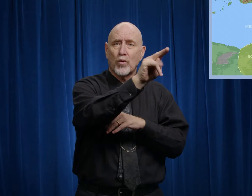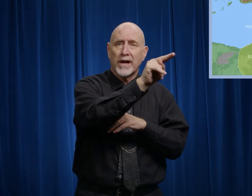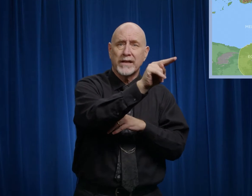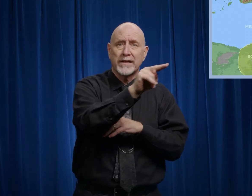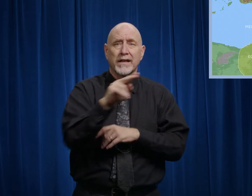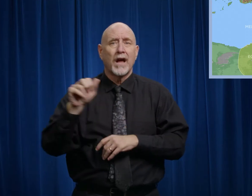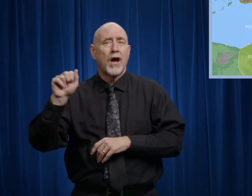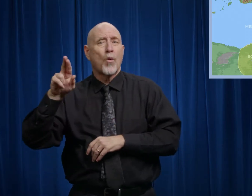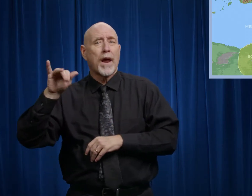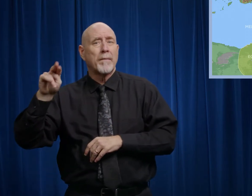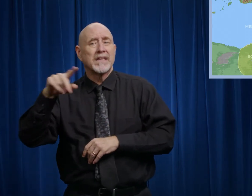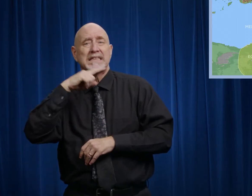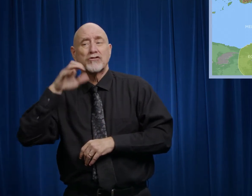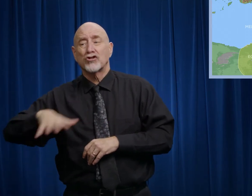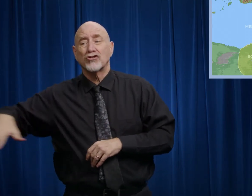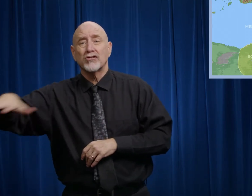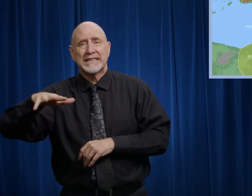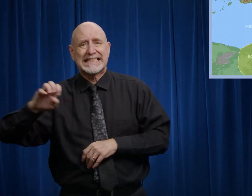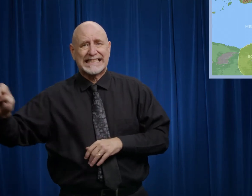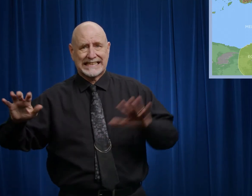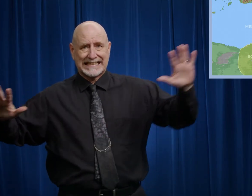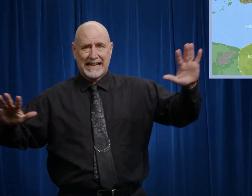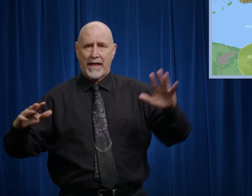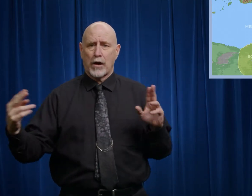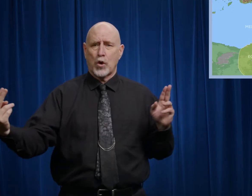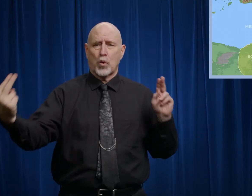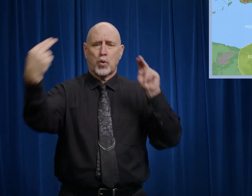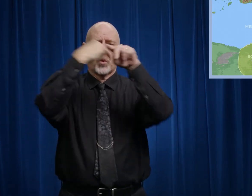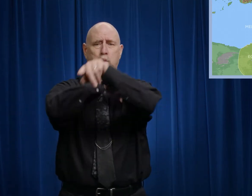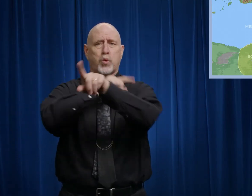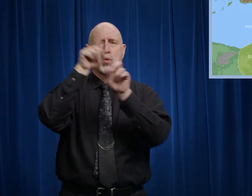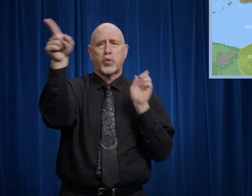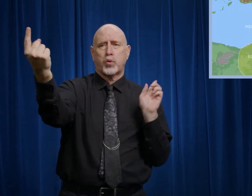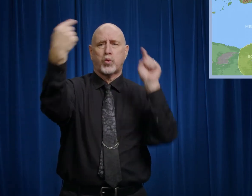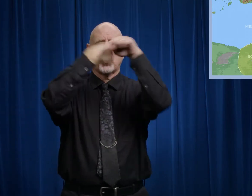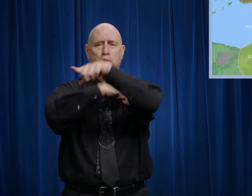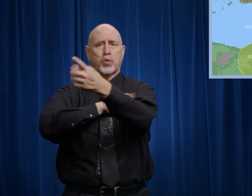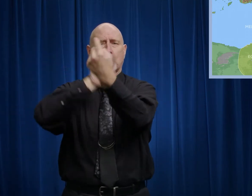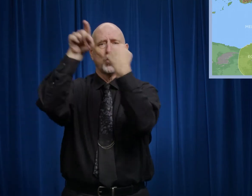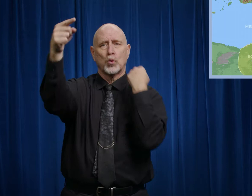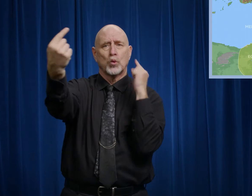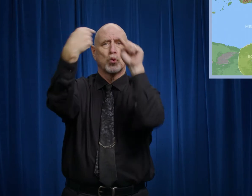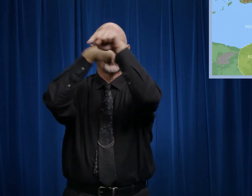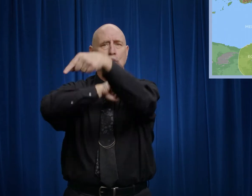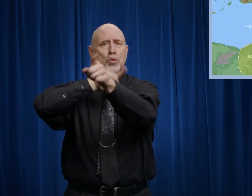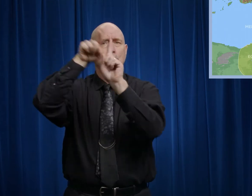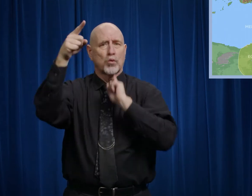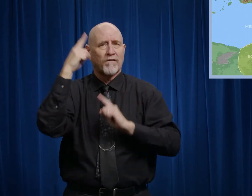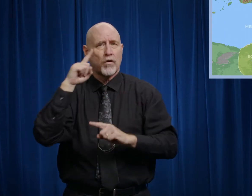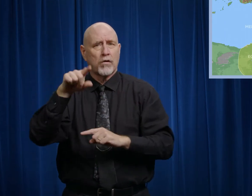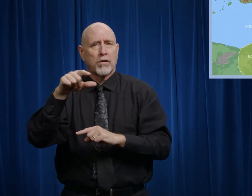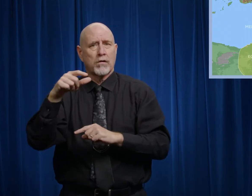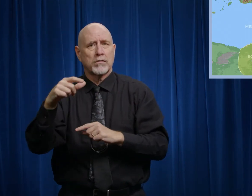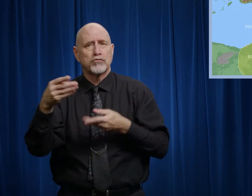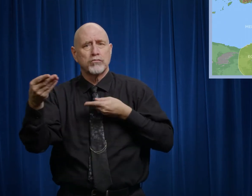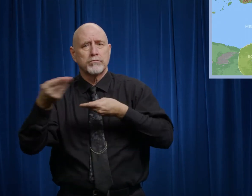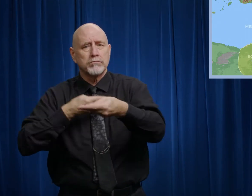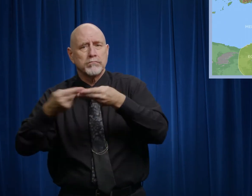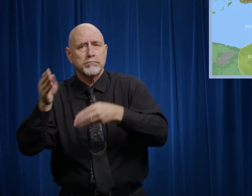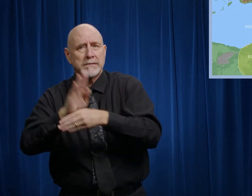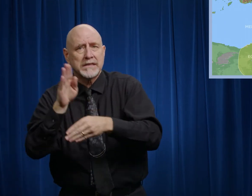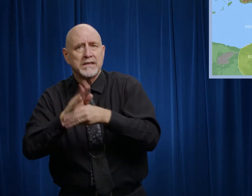to the east, this geographic region became a land bridge for caravans of traders and conquering